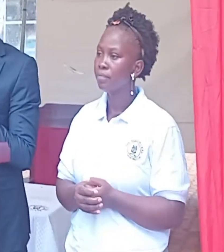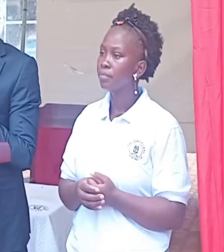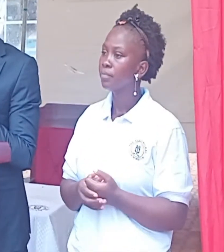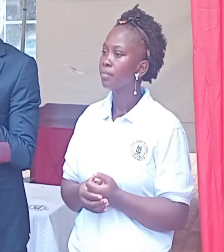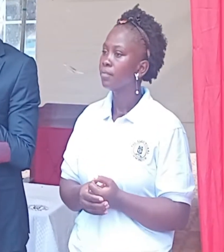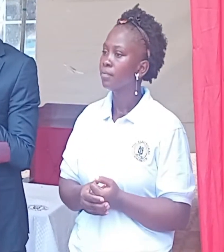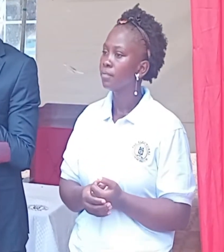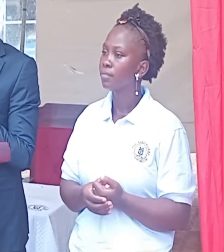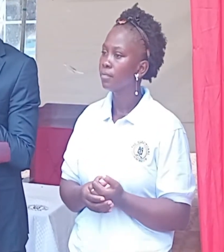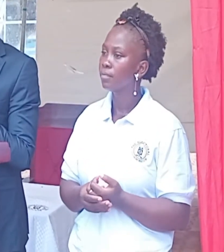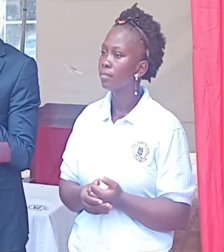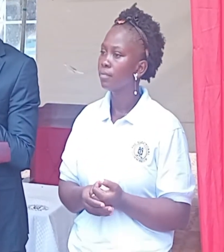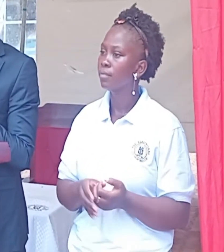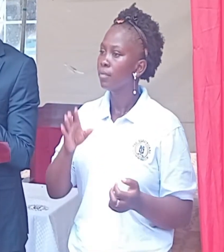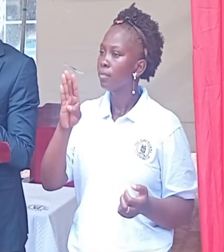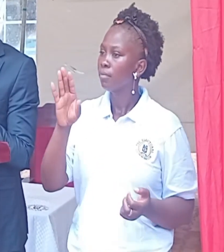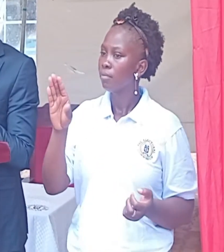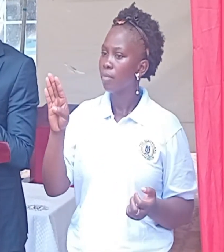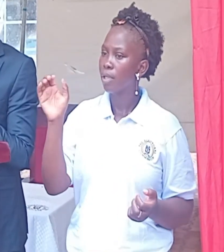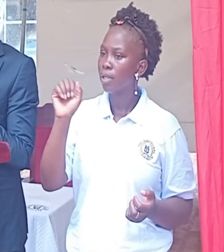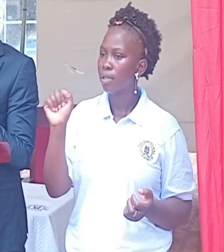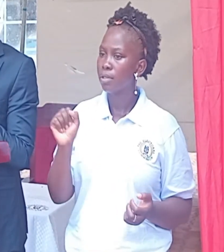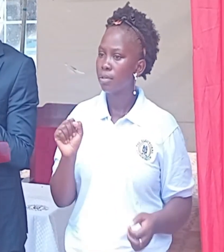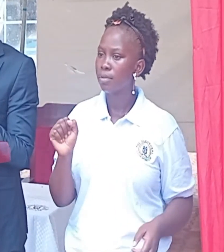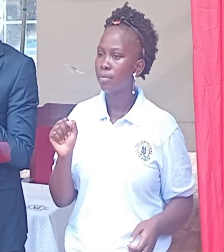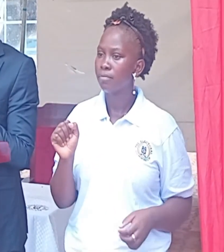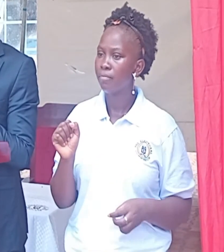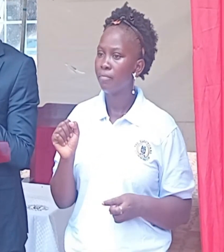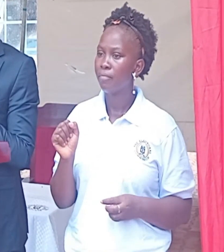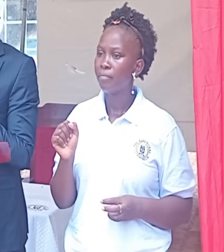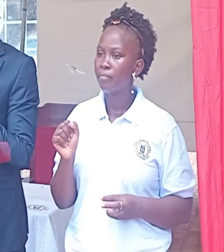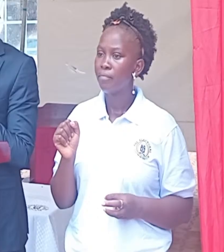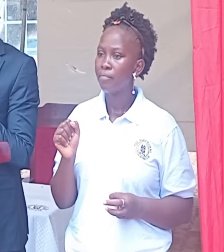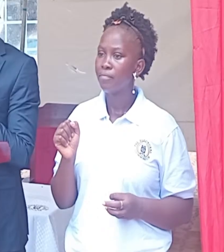Now, DDS Torofina,